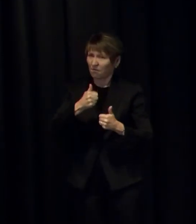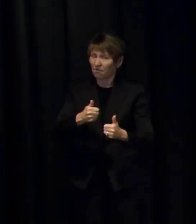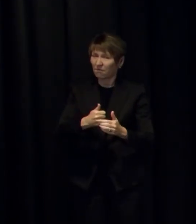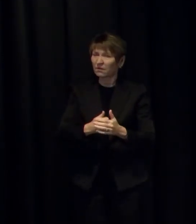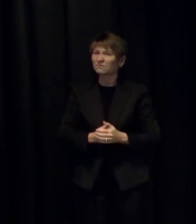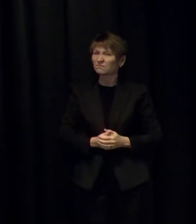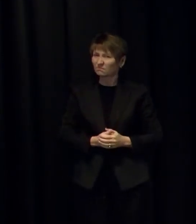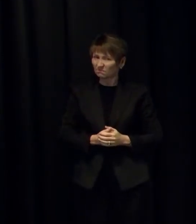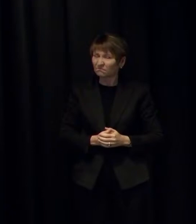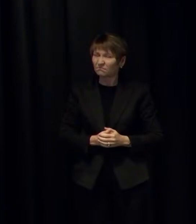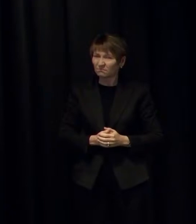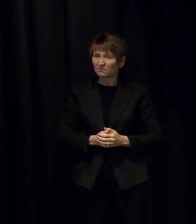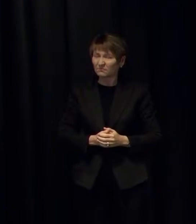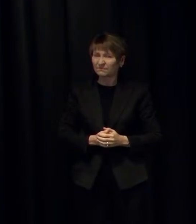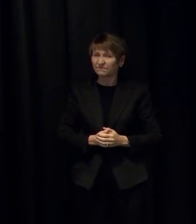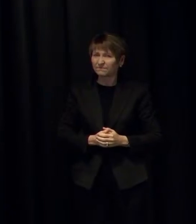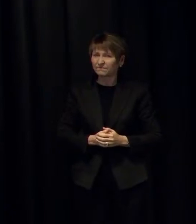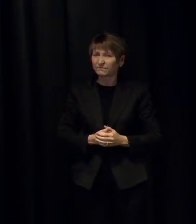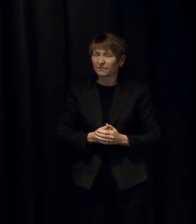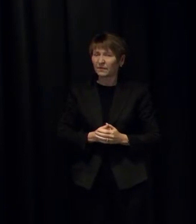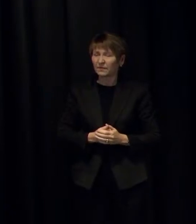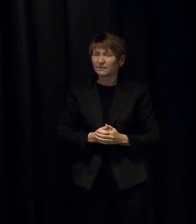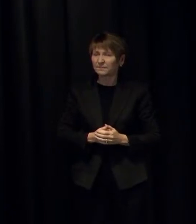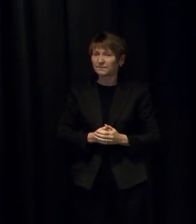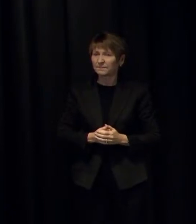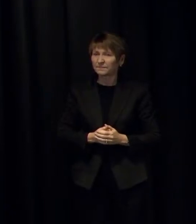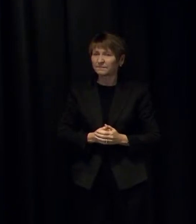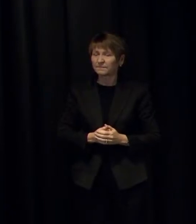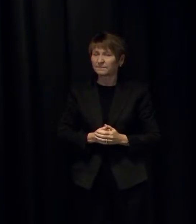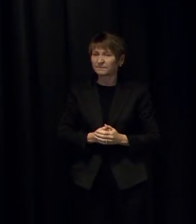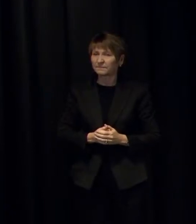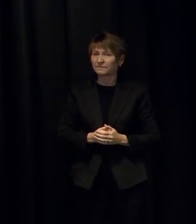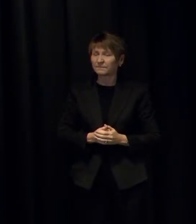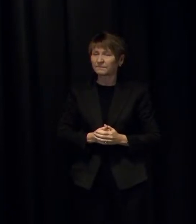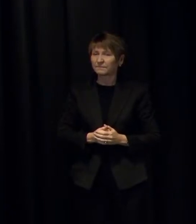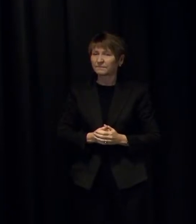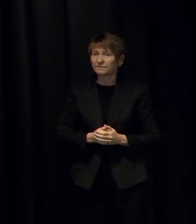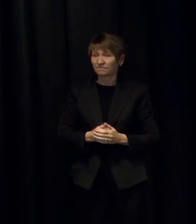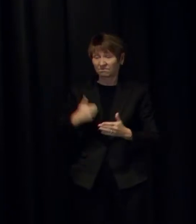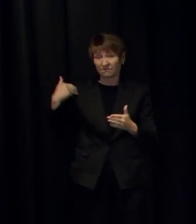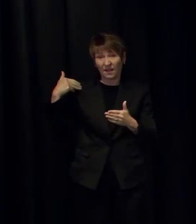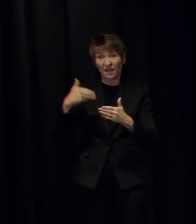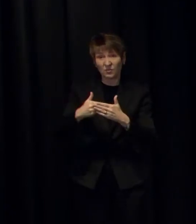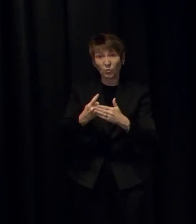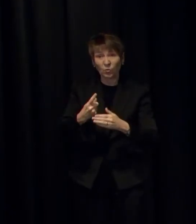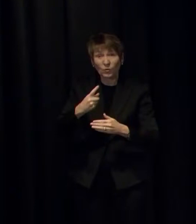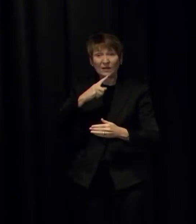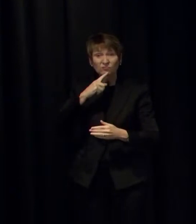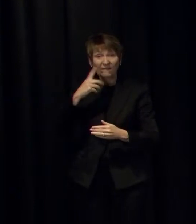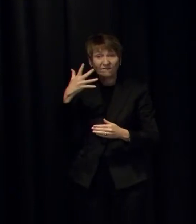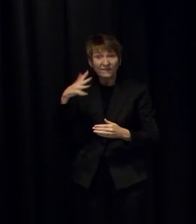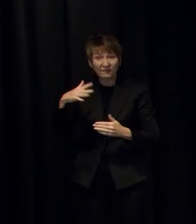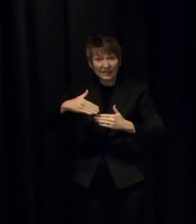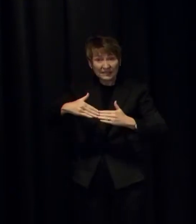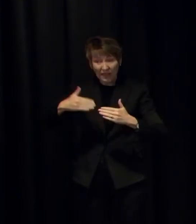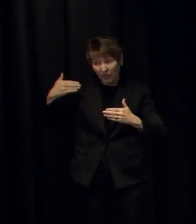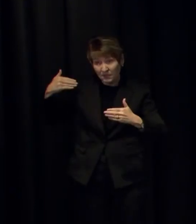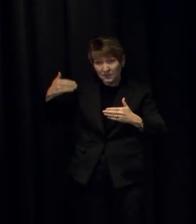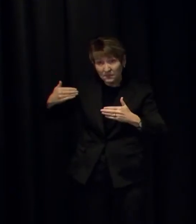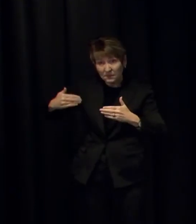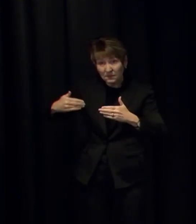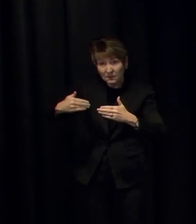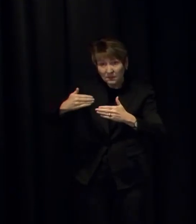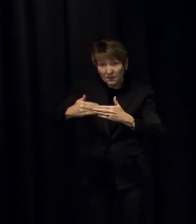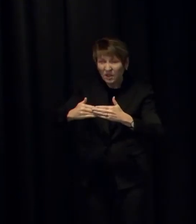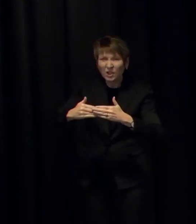to 35% coverage in over 150 days, and the